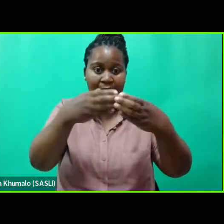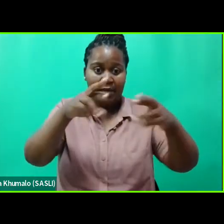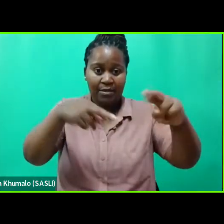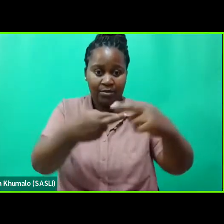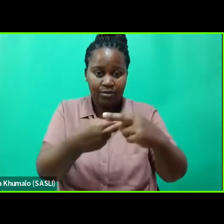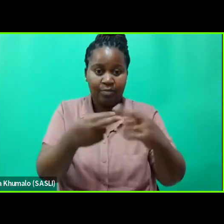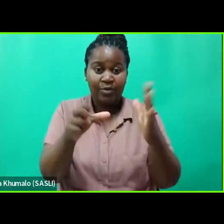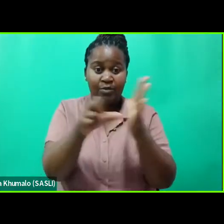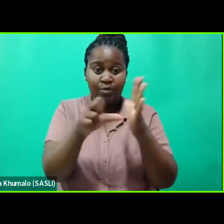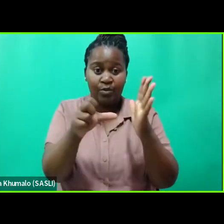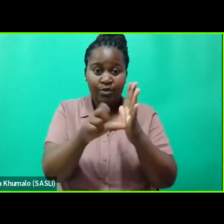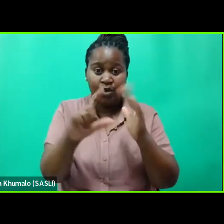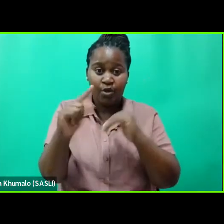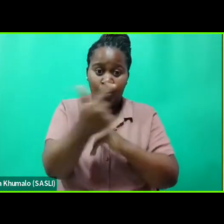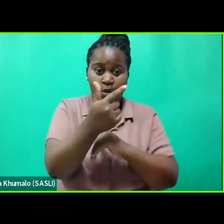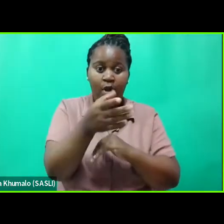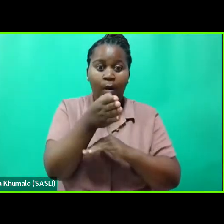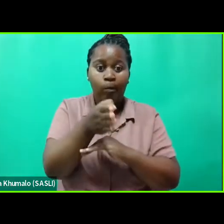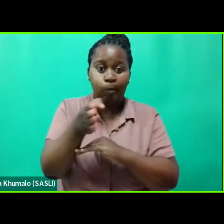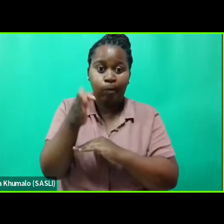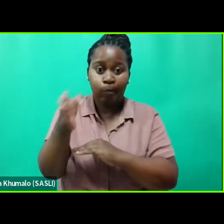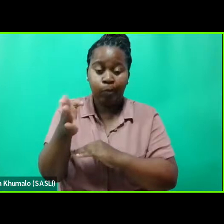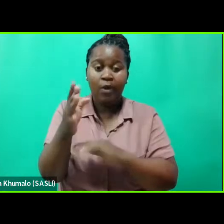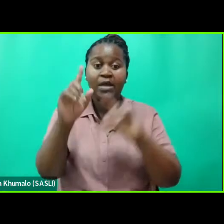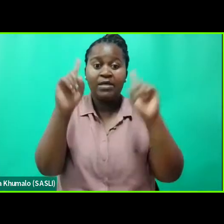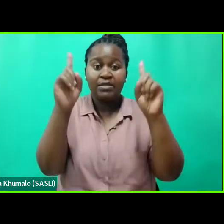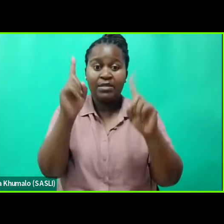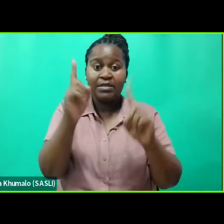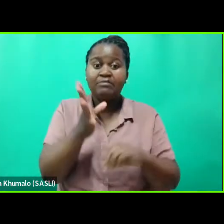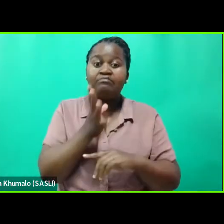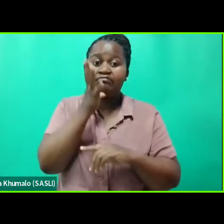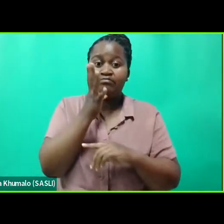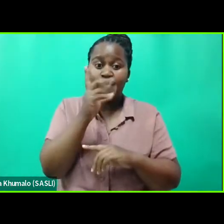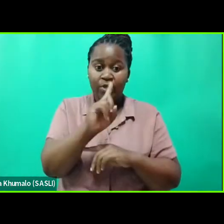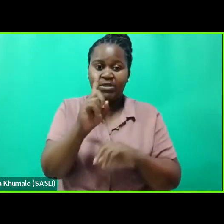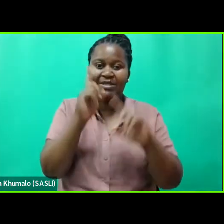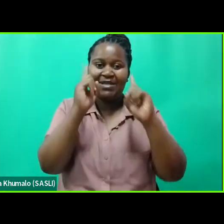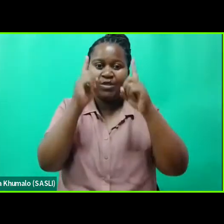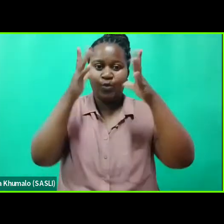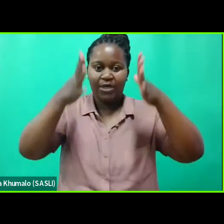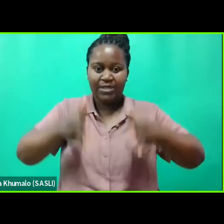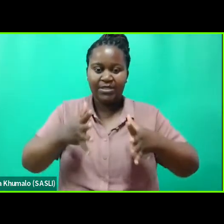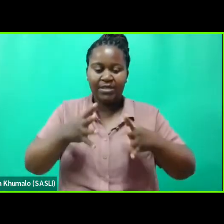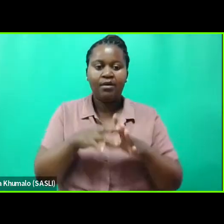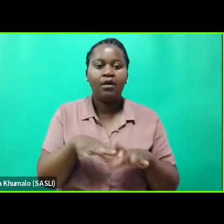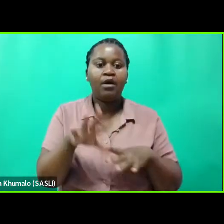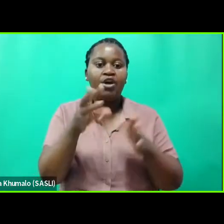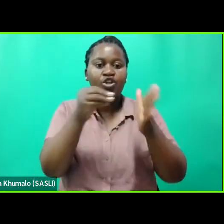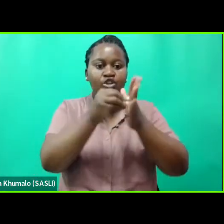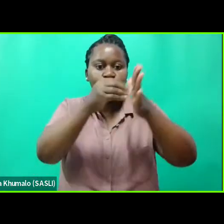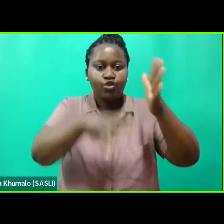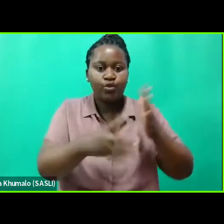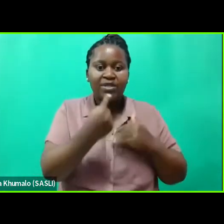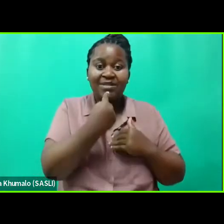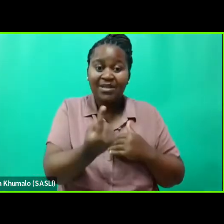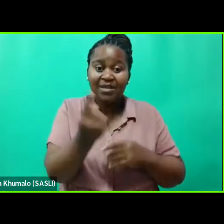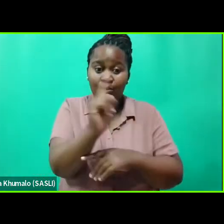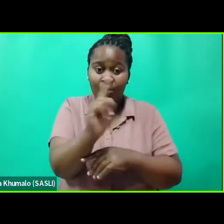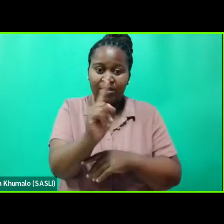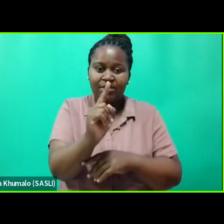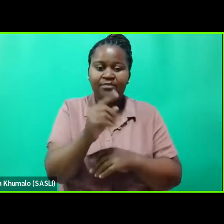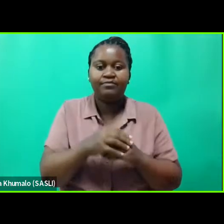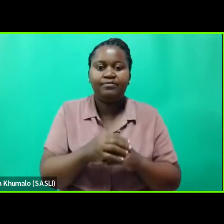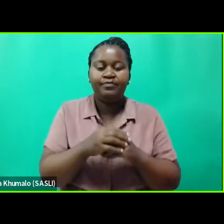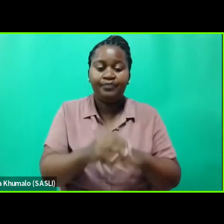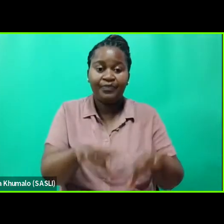because many of us are educators here. The students mentioned that we as educators have